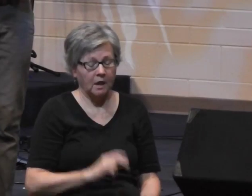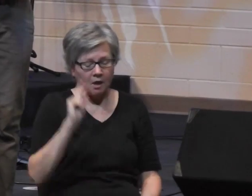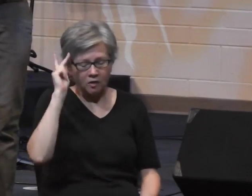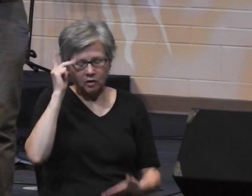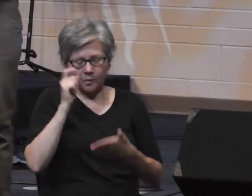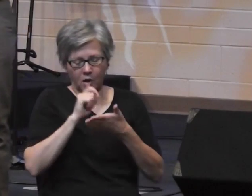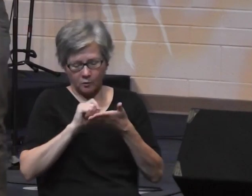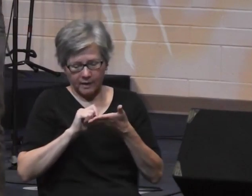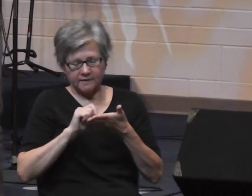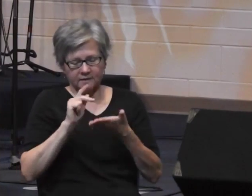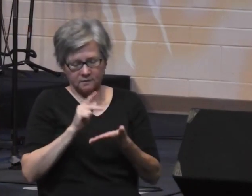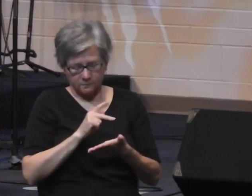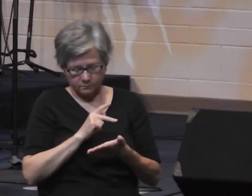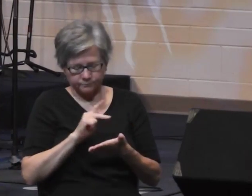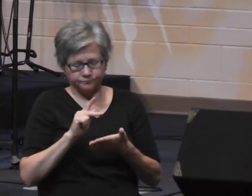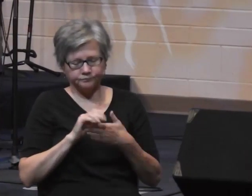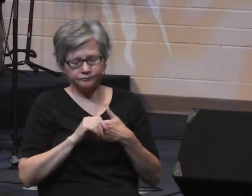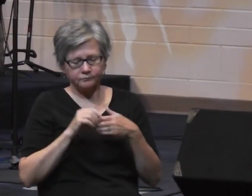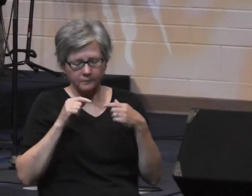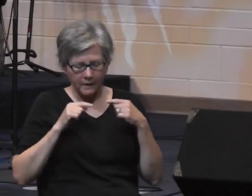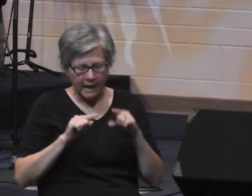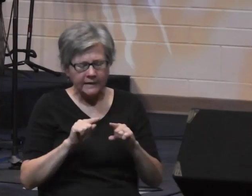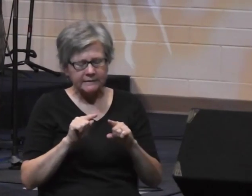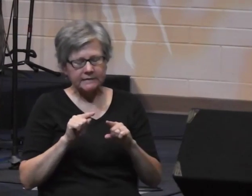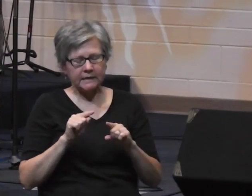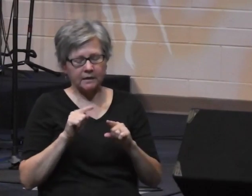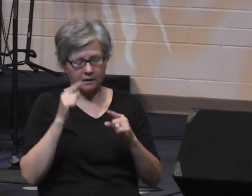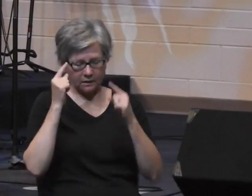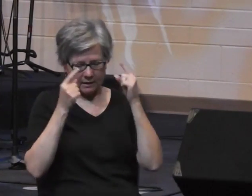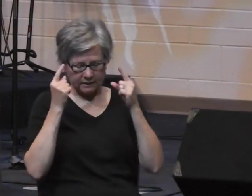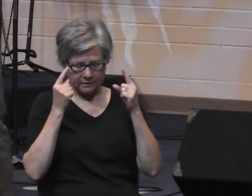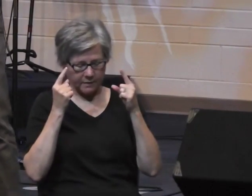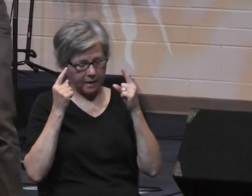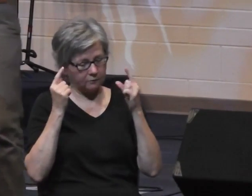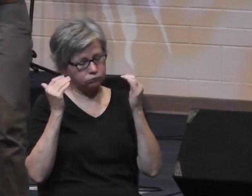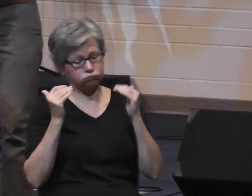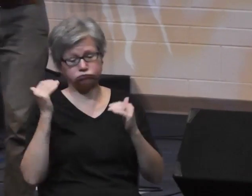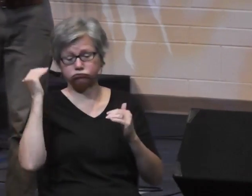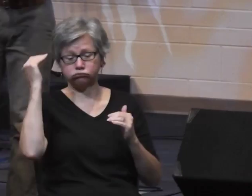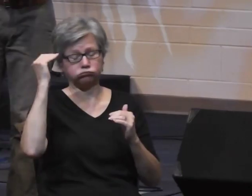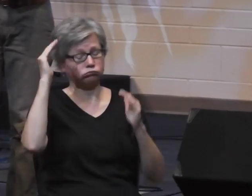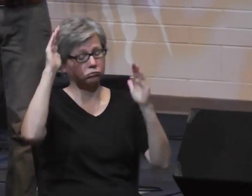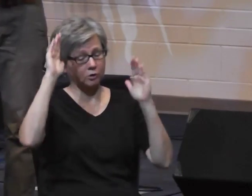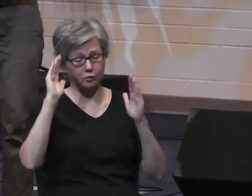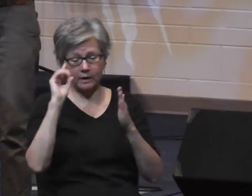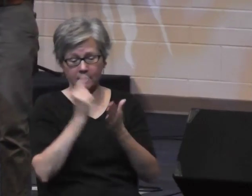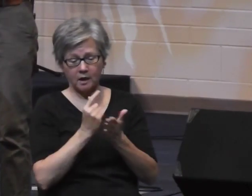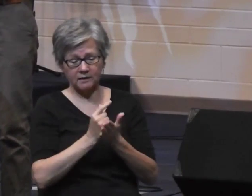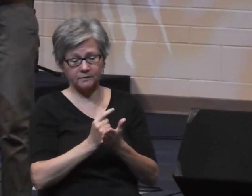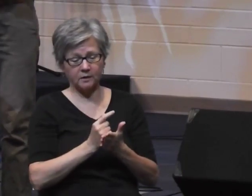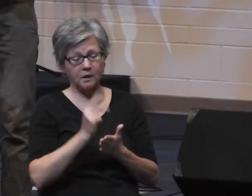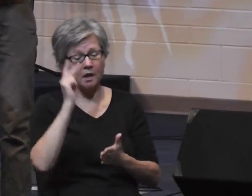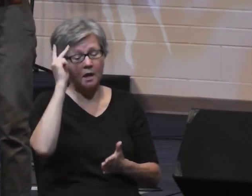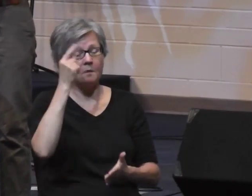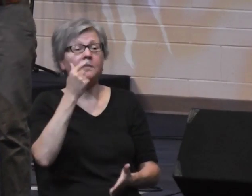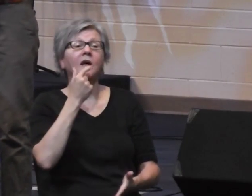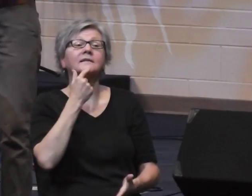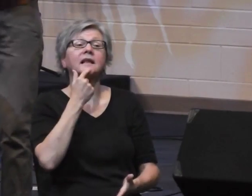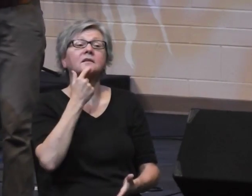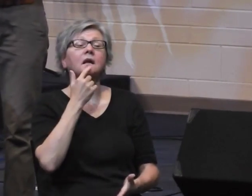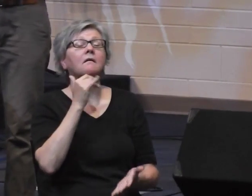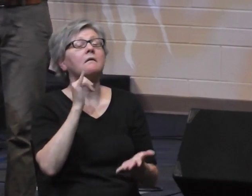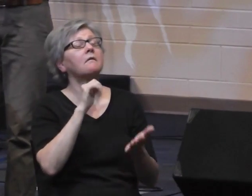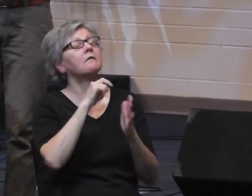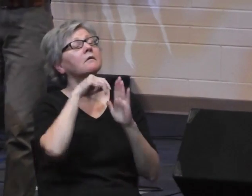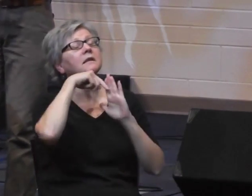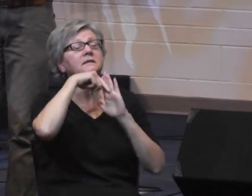this poem, this song, as he's reflecting on how unbelievably great the gospel is. He says, oh, the depths